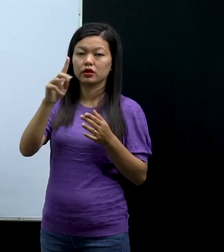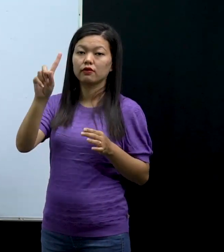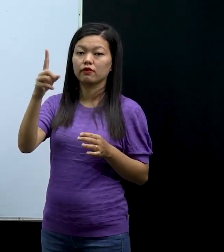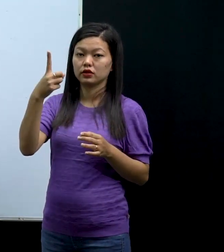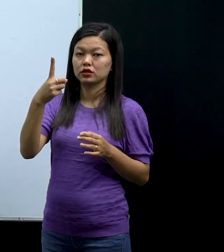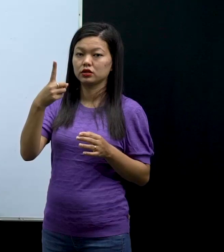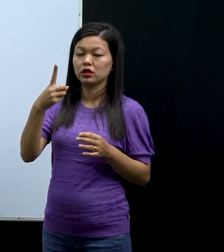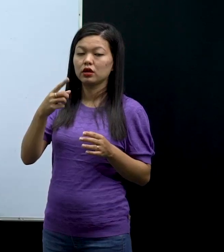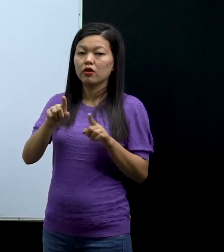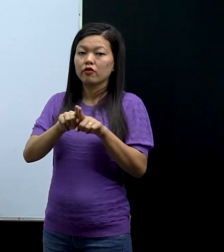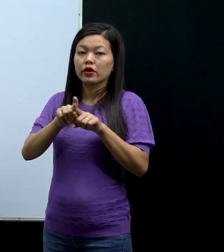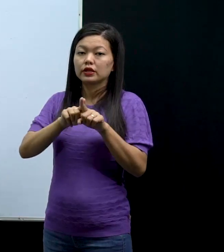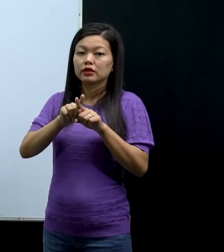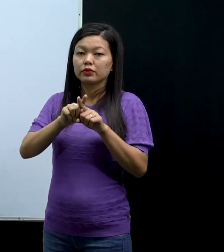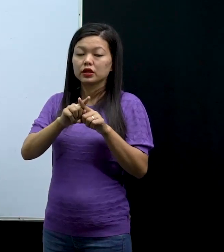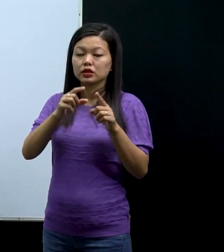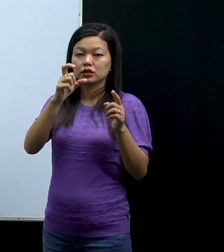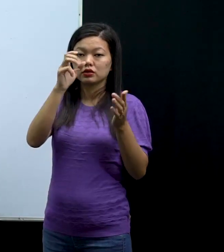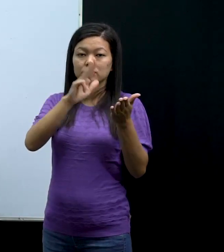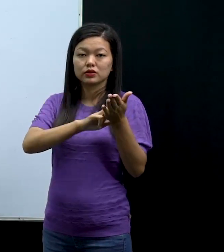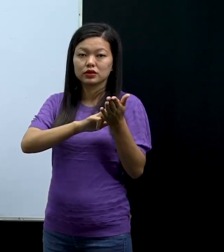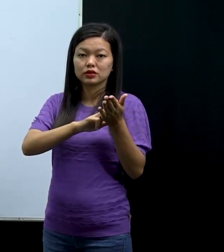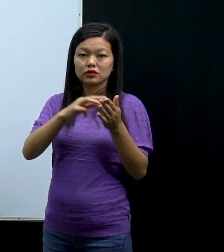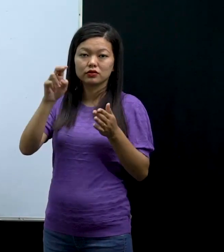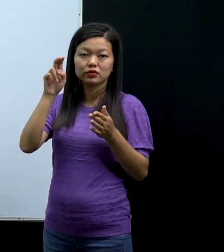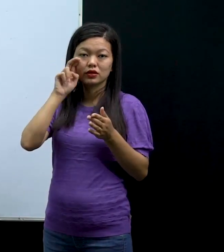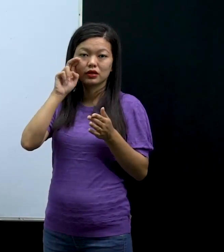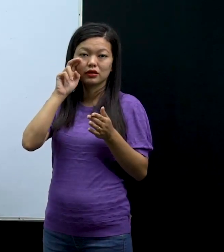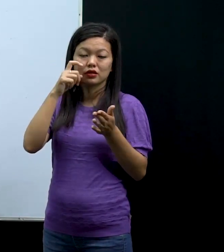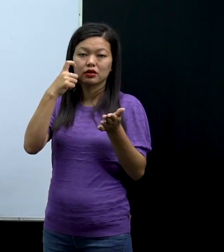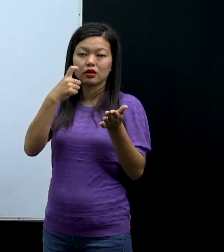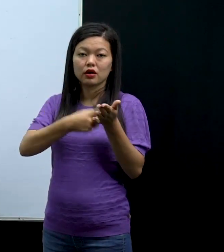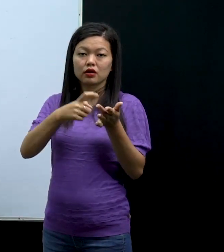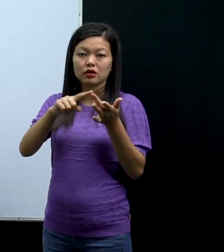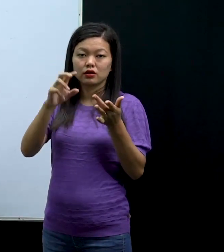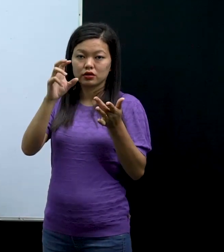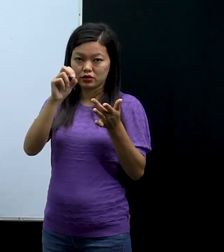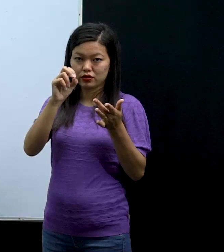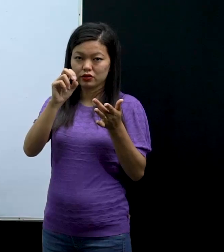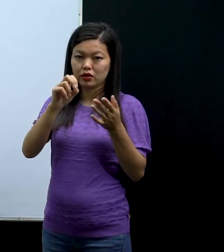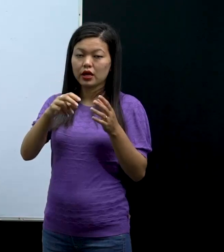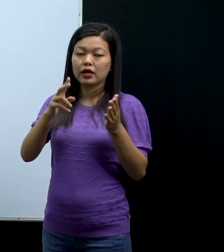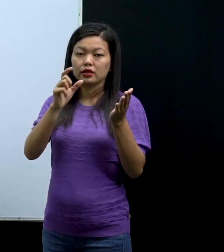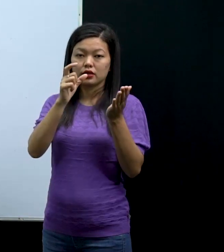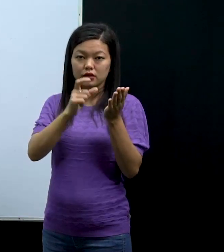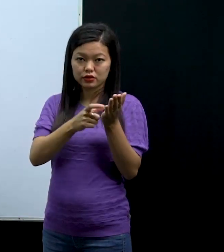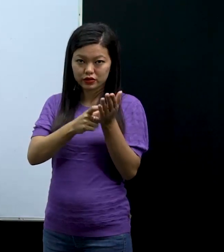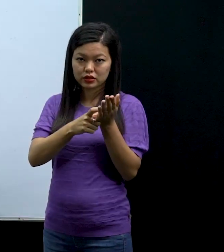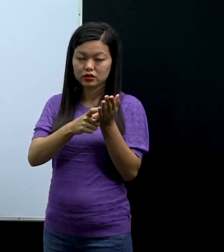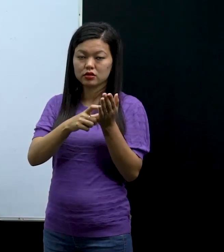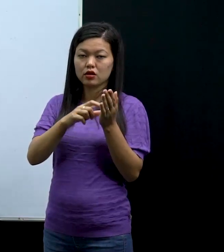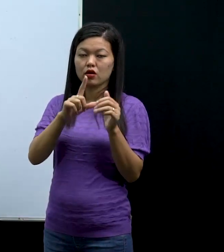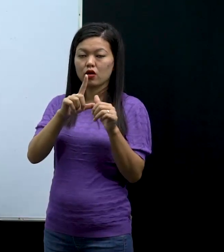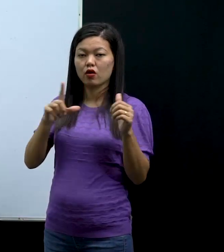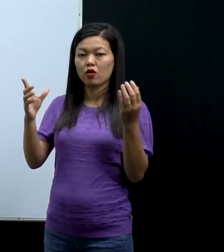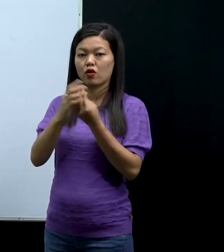his personal residential address, but it has to be the official address. That means his office, his or her office